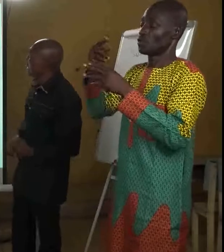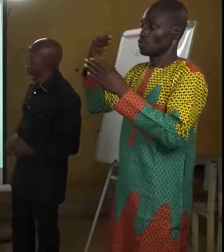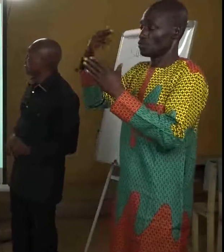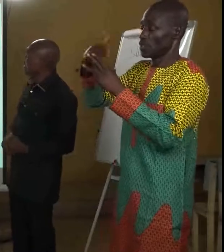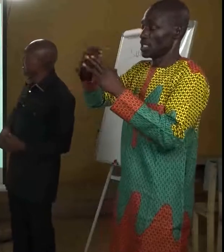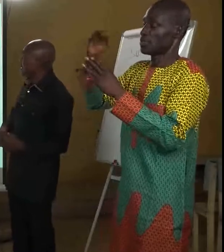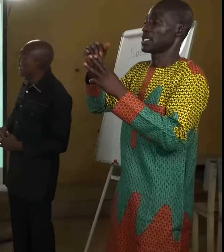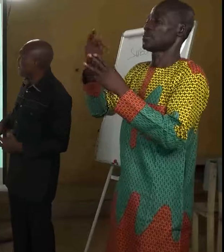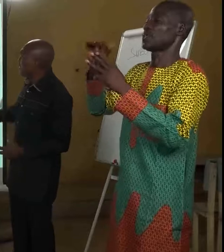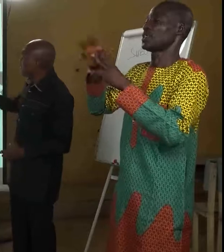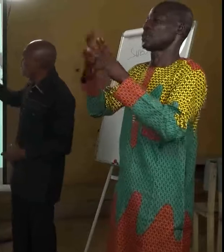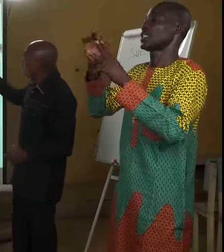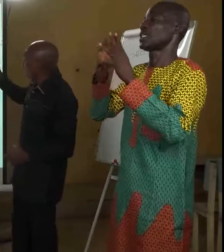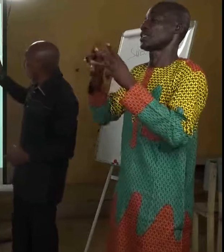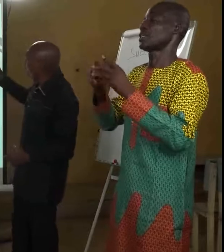the way they are.